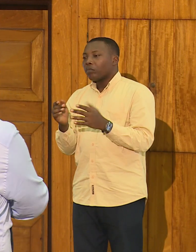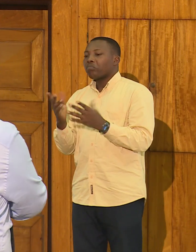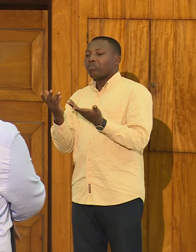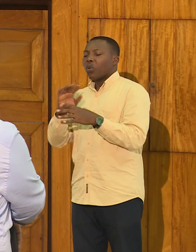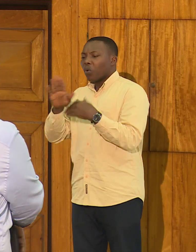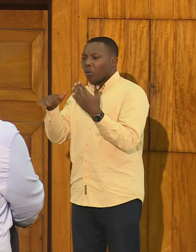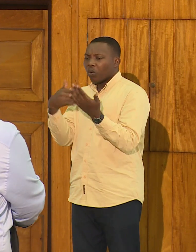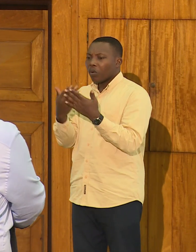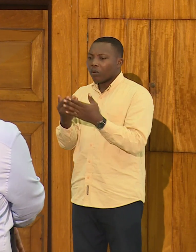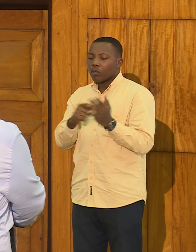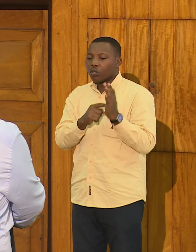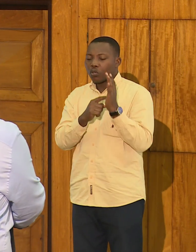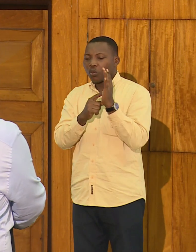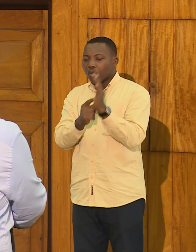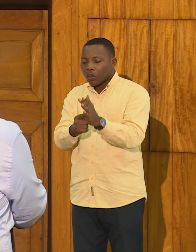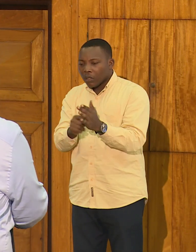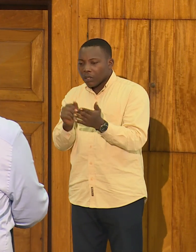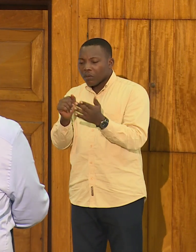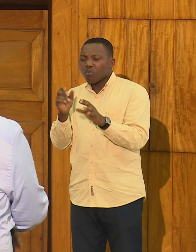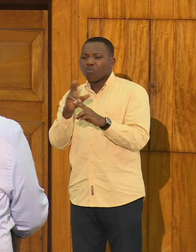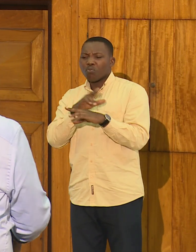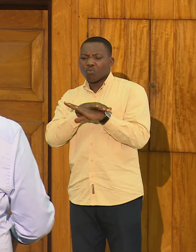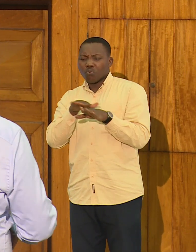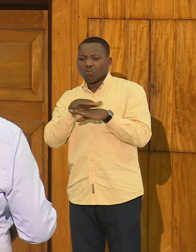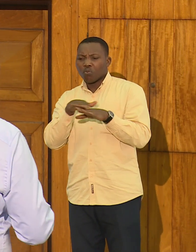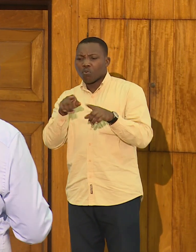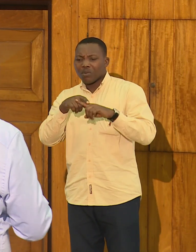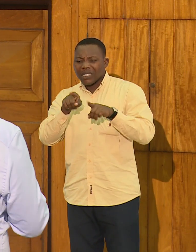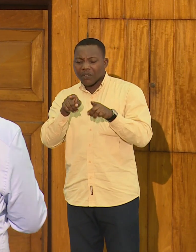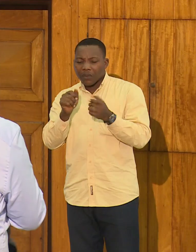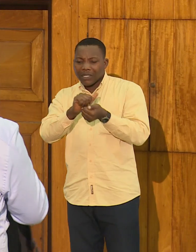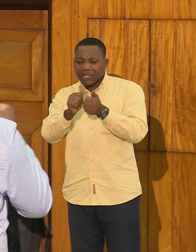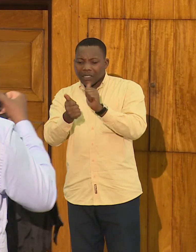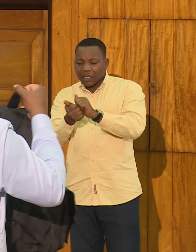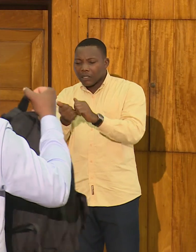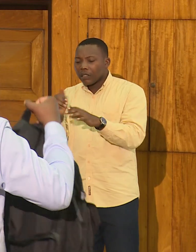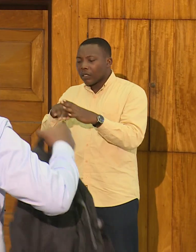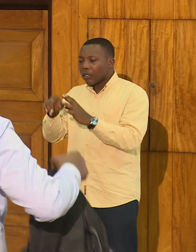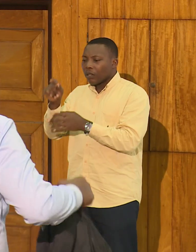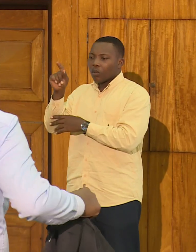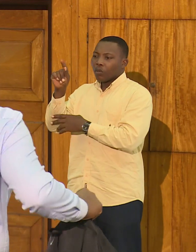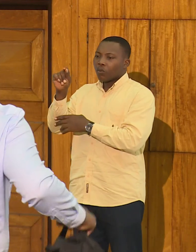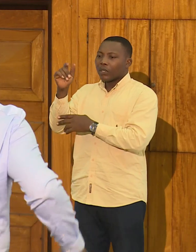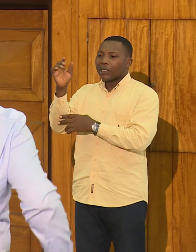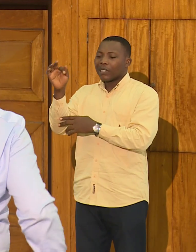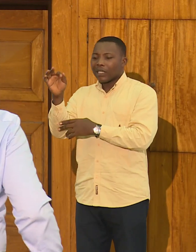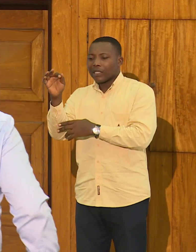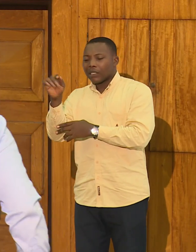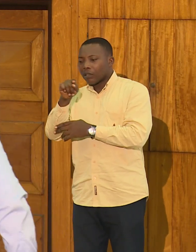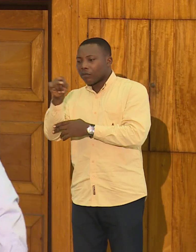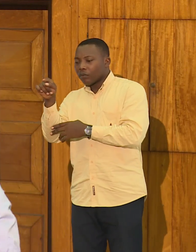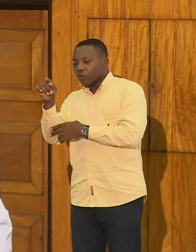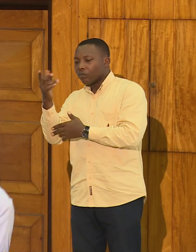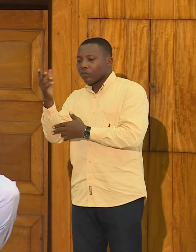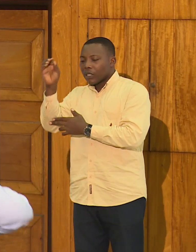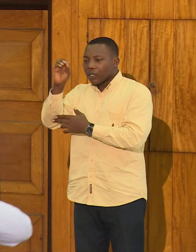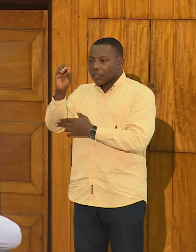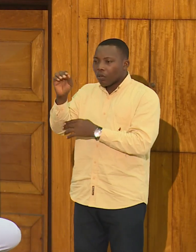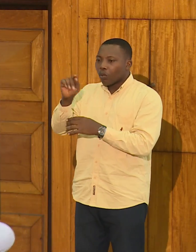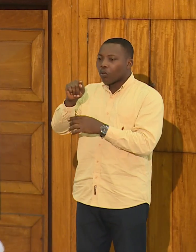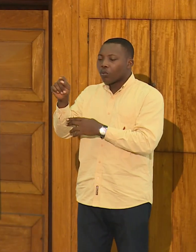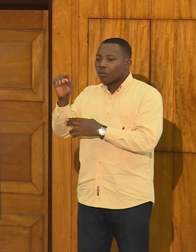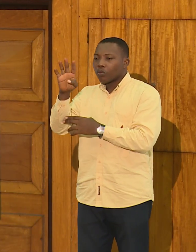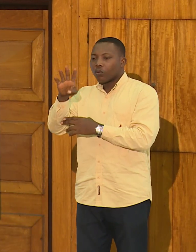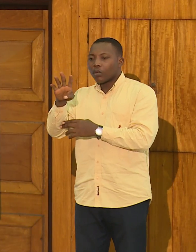not much change from 2019 among the children and young people living with HIV aged 0 to 24 years, where